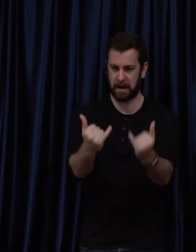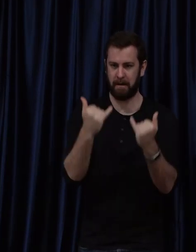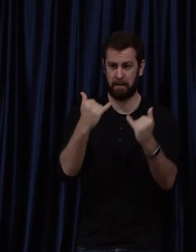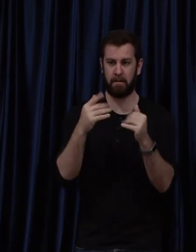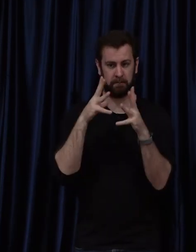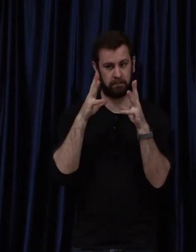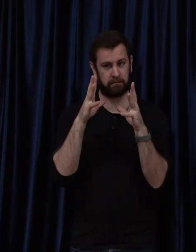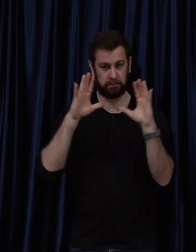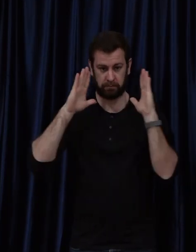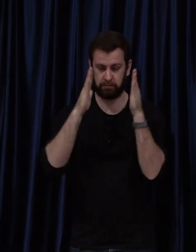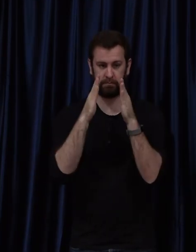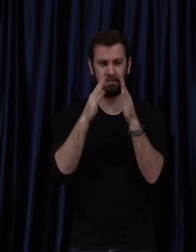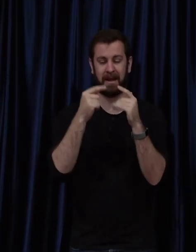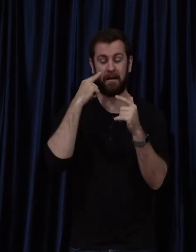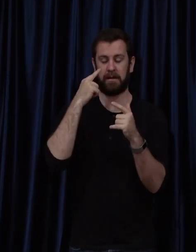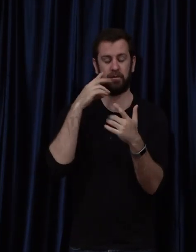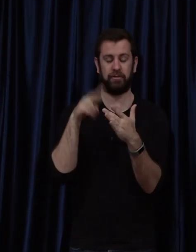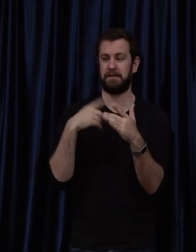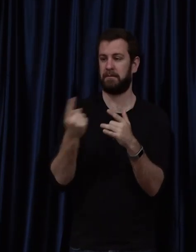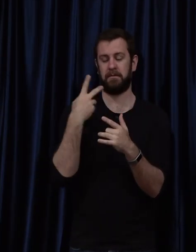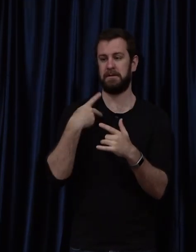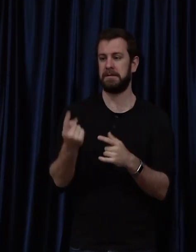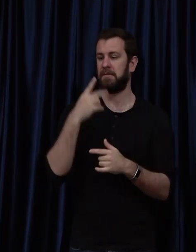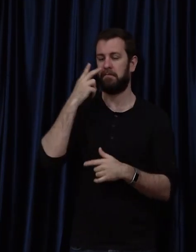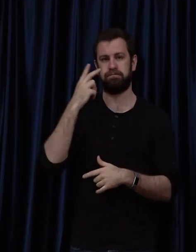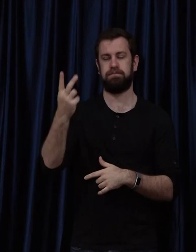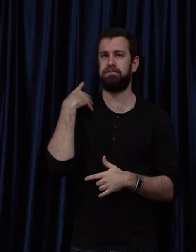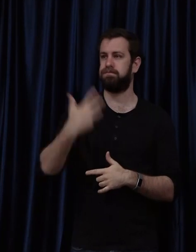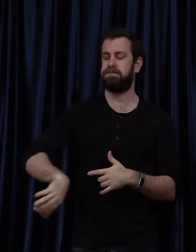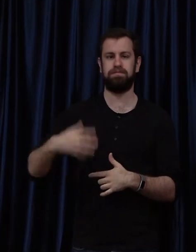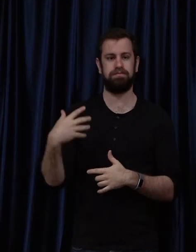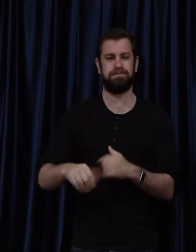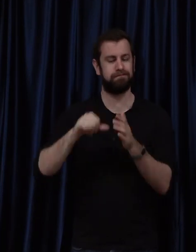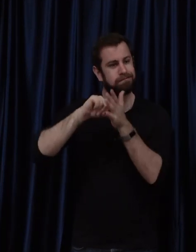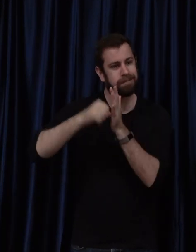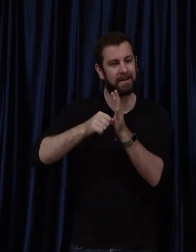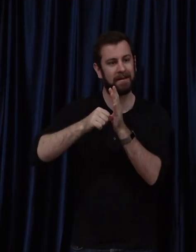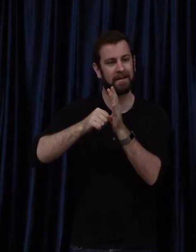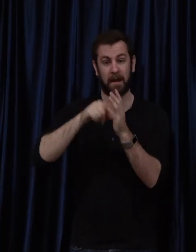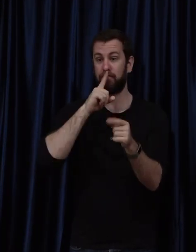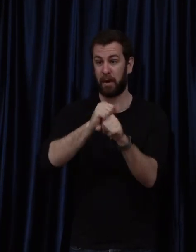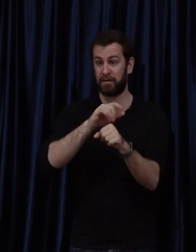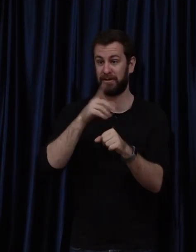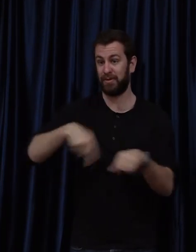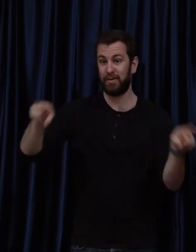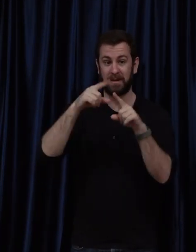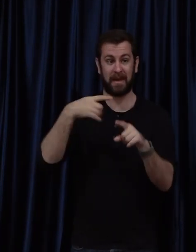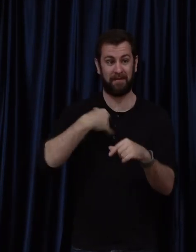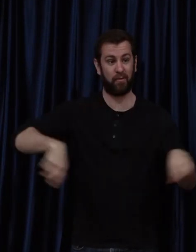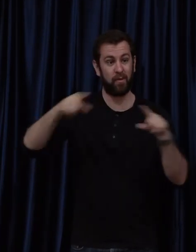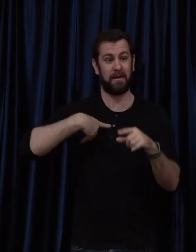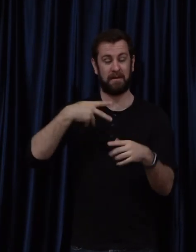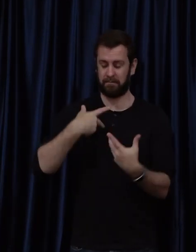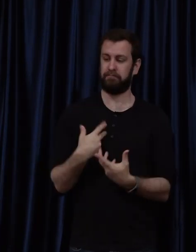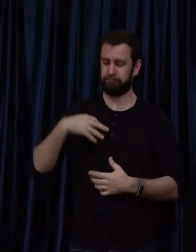this. It's such a profound reflection. I promise you, if you and I can take this lesson of life,